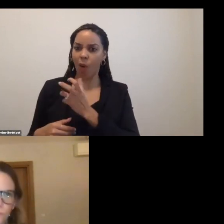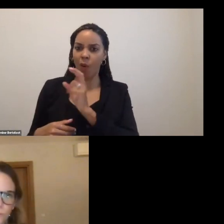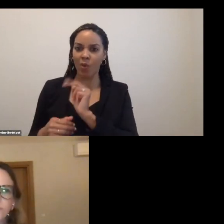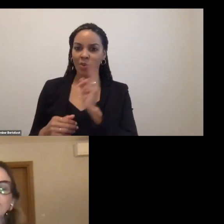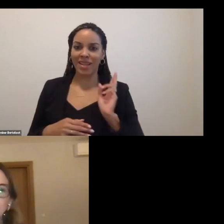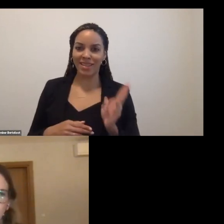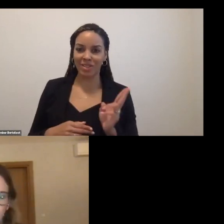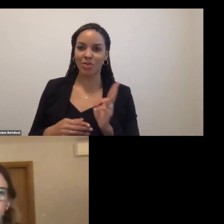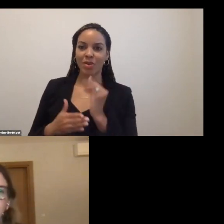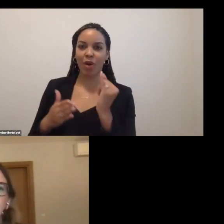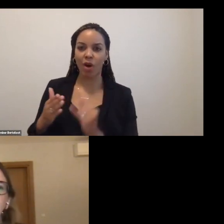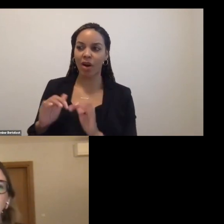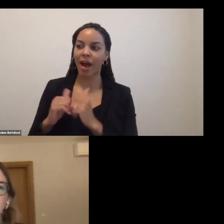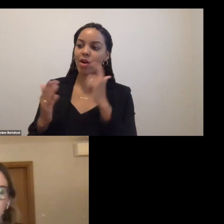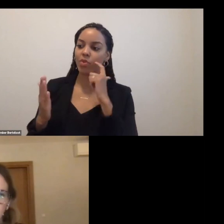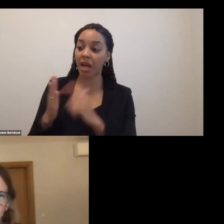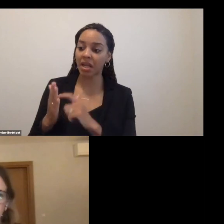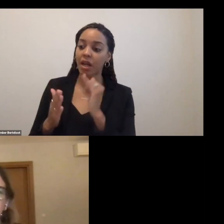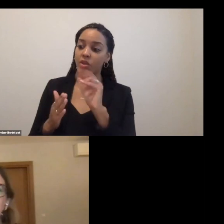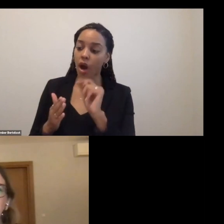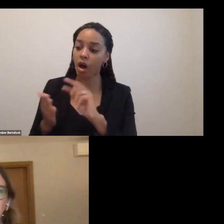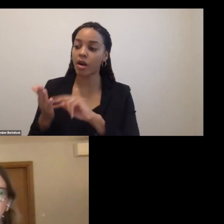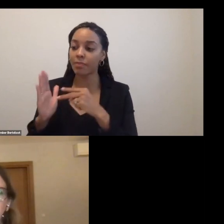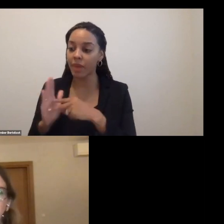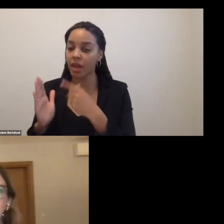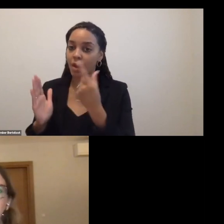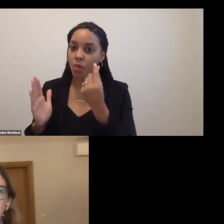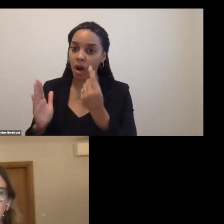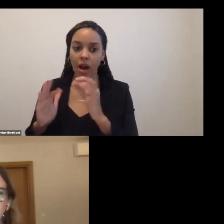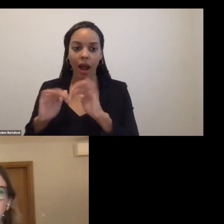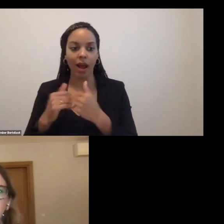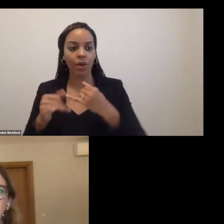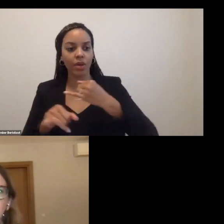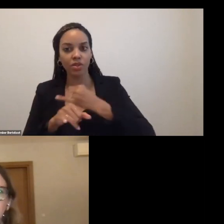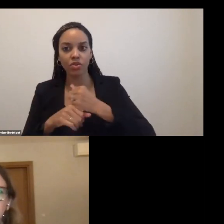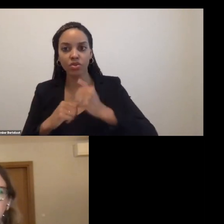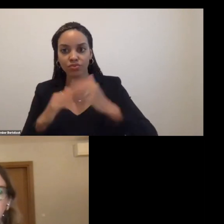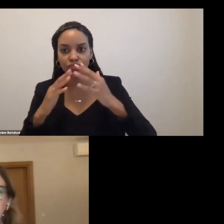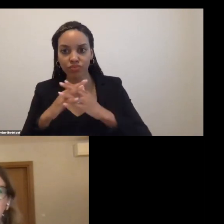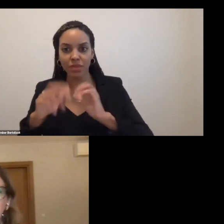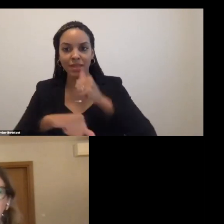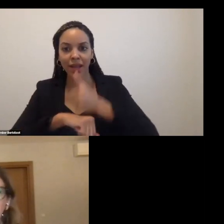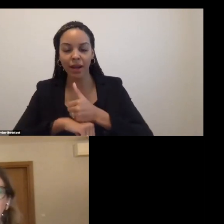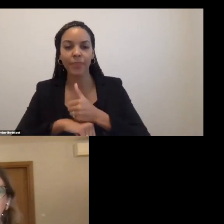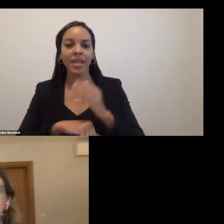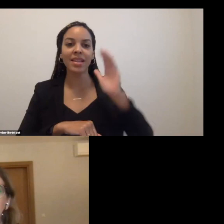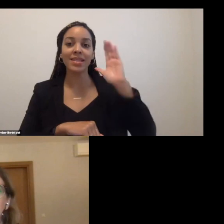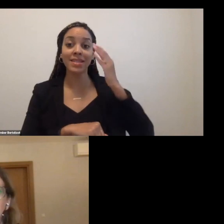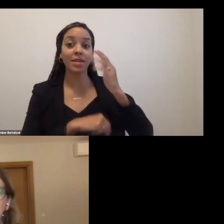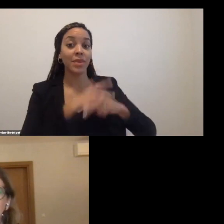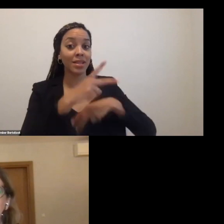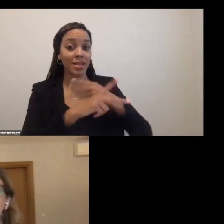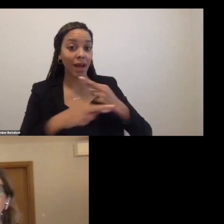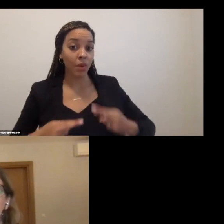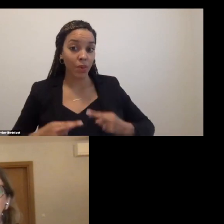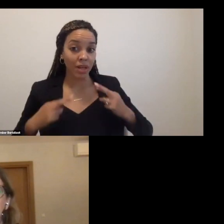recognize what is art and how the institutions has been formed. And it looks that the type of the residency which we